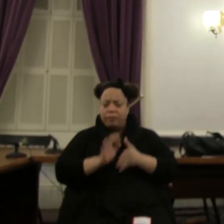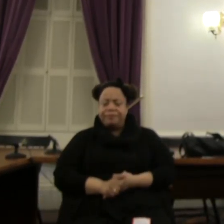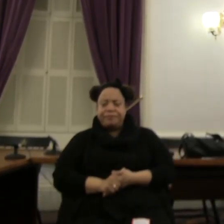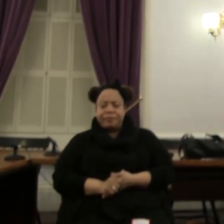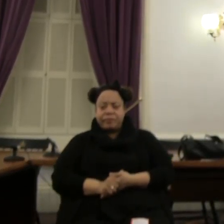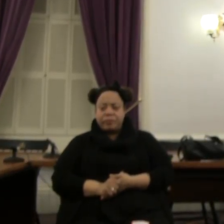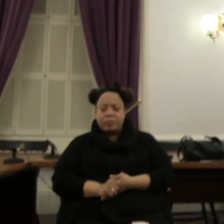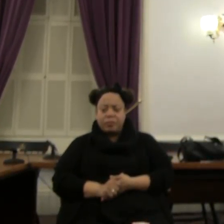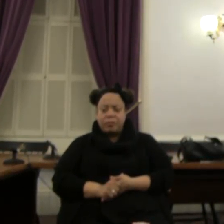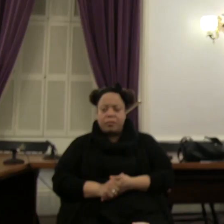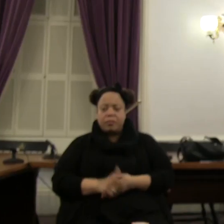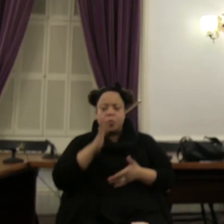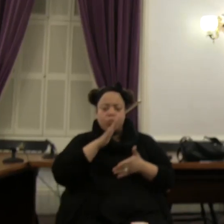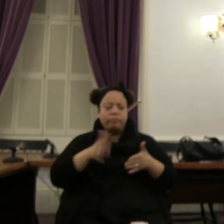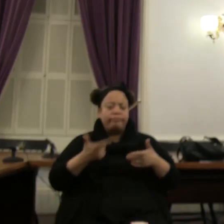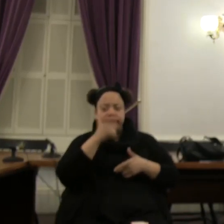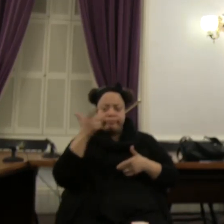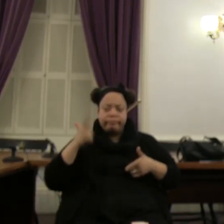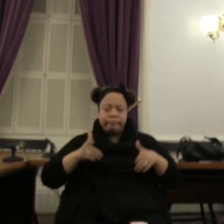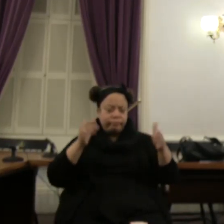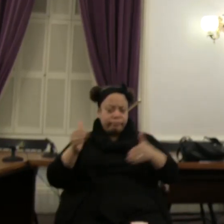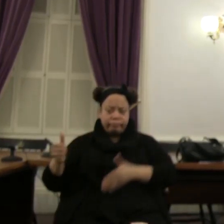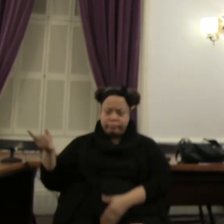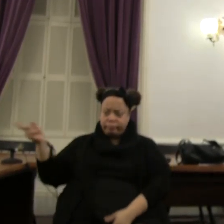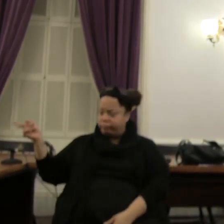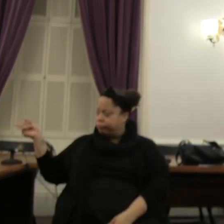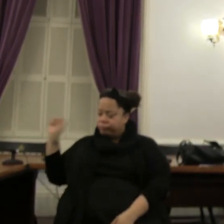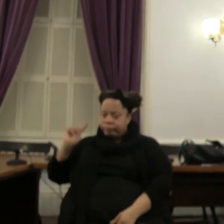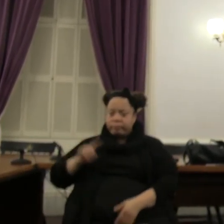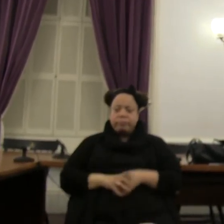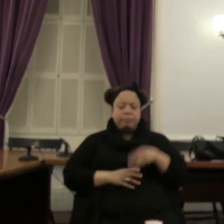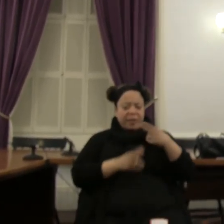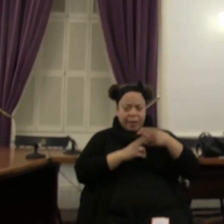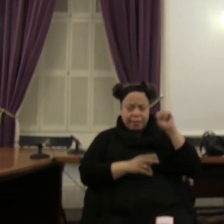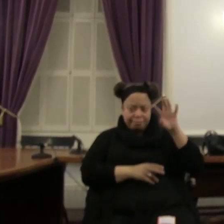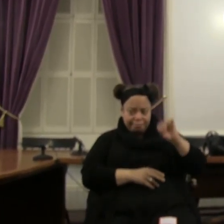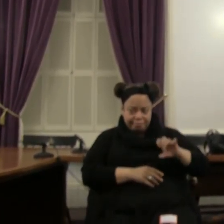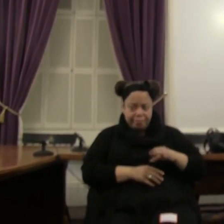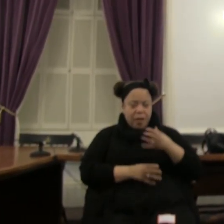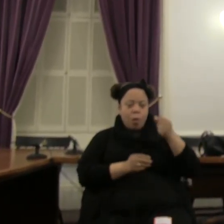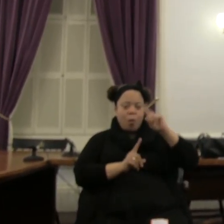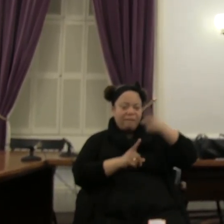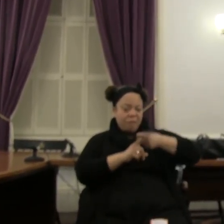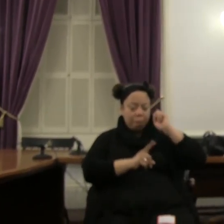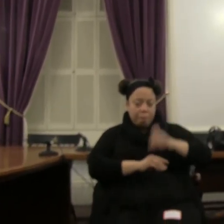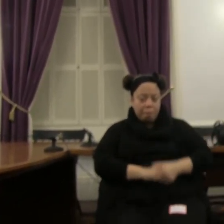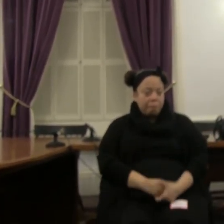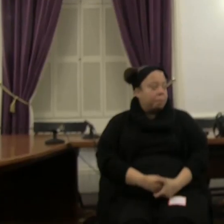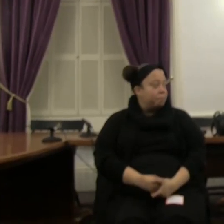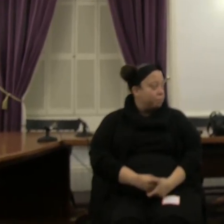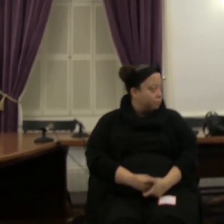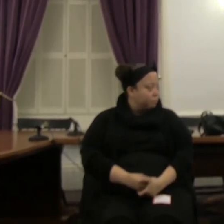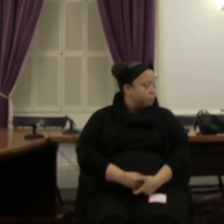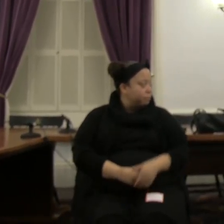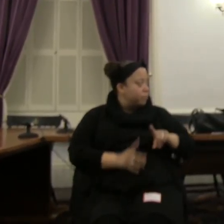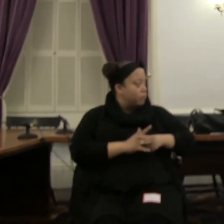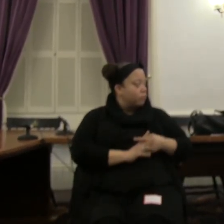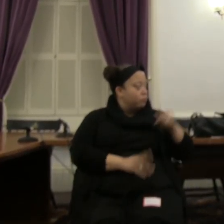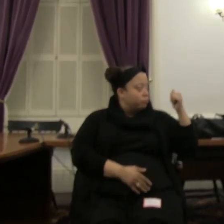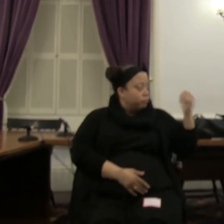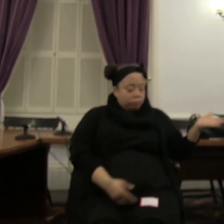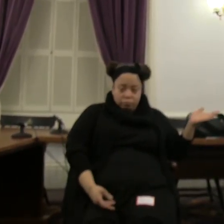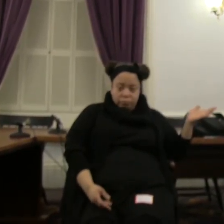So, welcome to Disability Awareness Day. Before we get started, I would love it if you'd be willing if